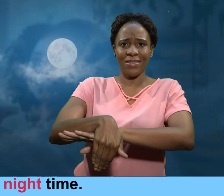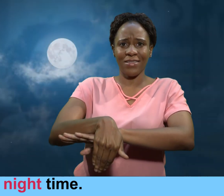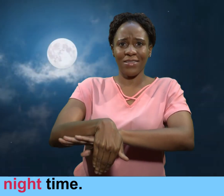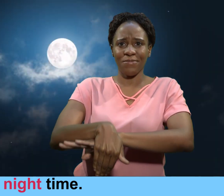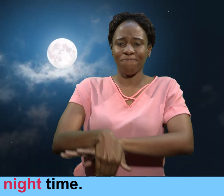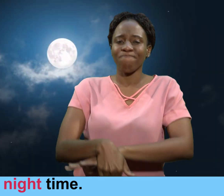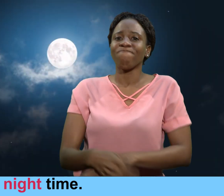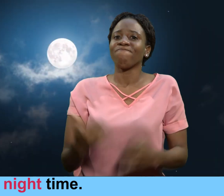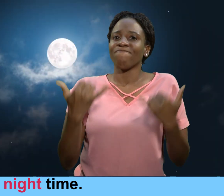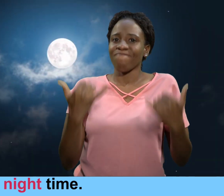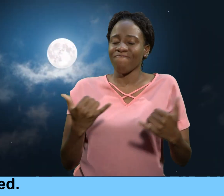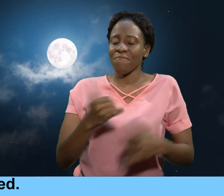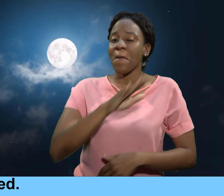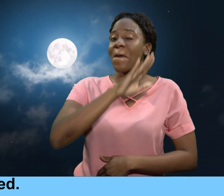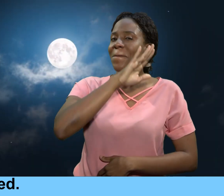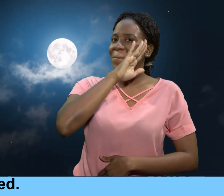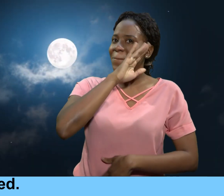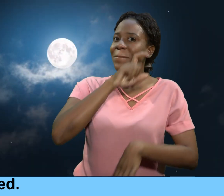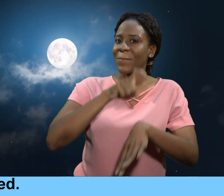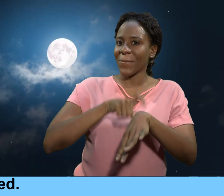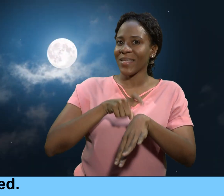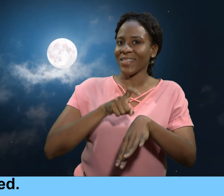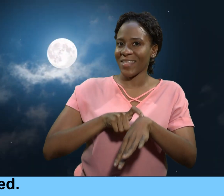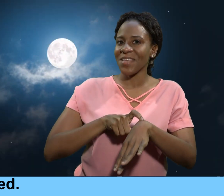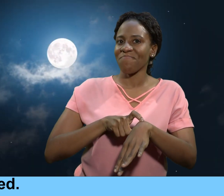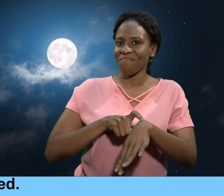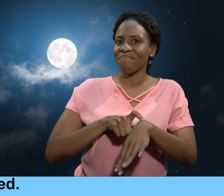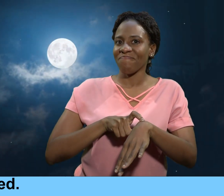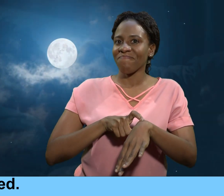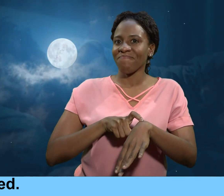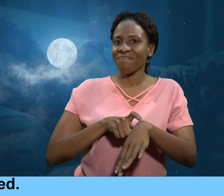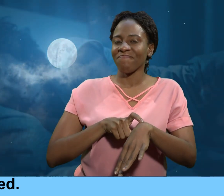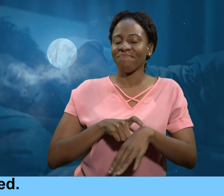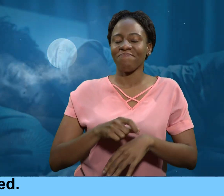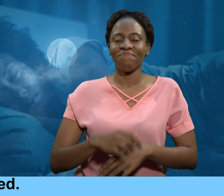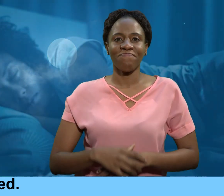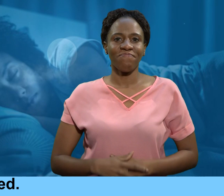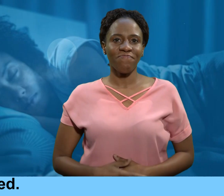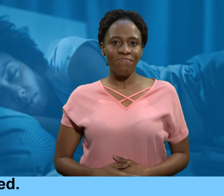So now it was night time. So I went to bed.